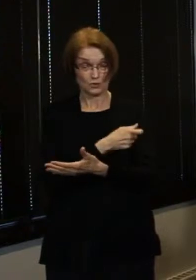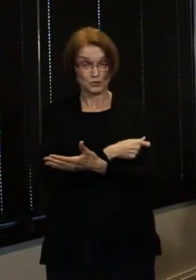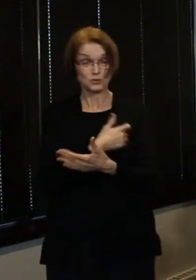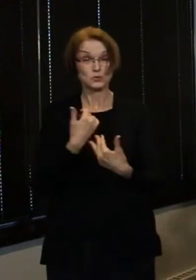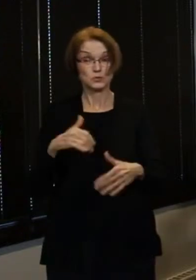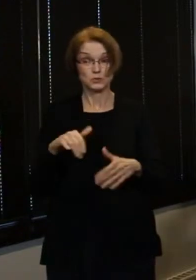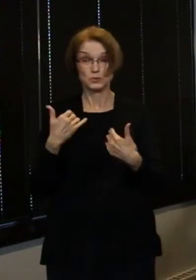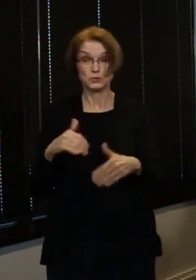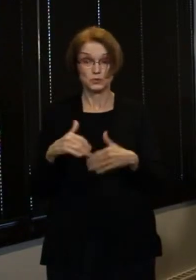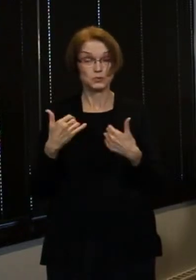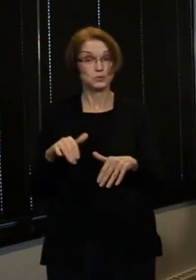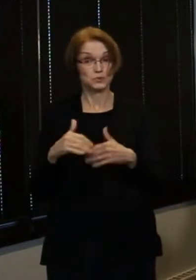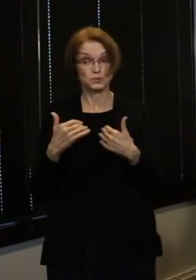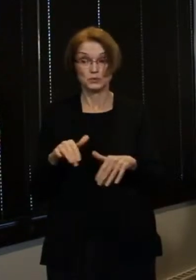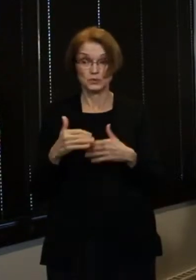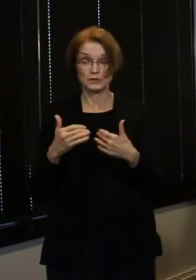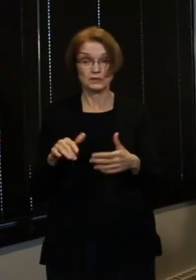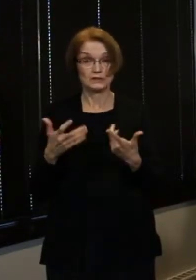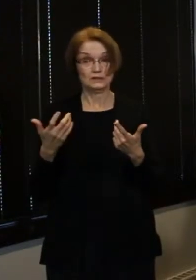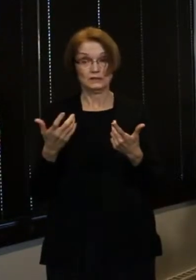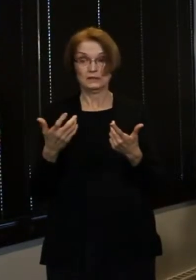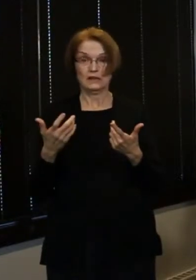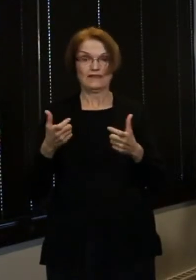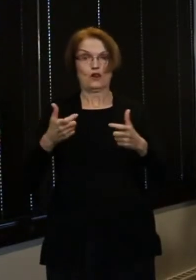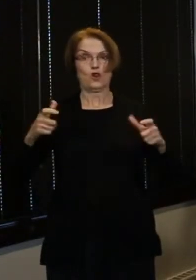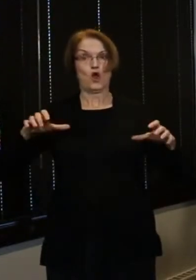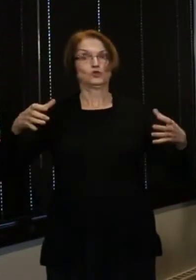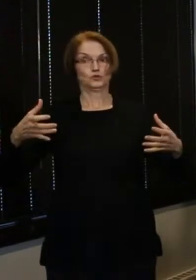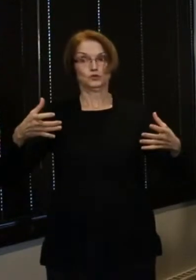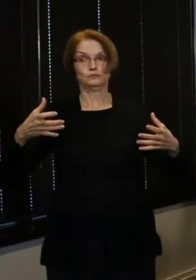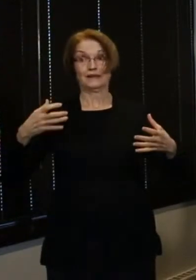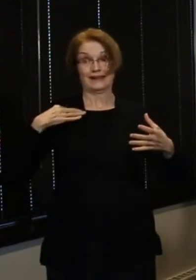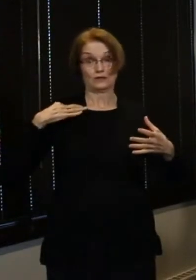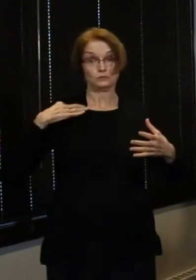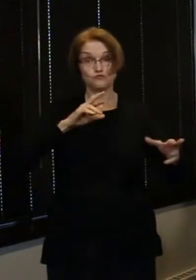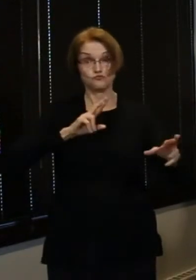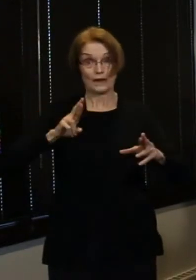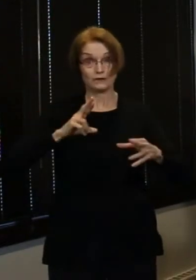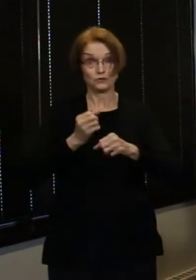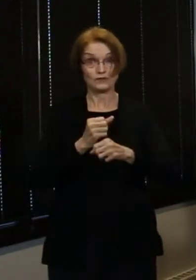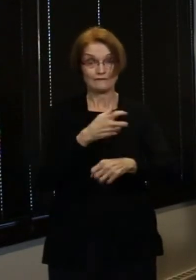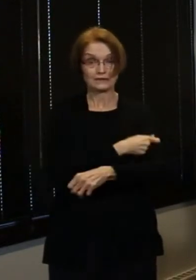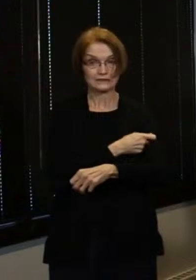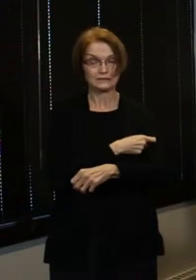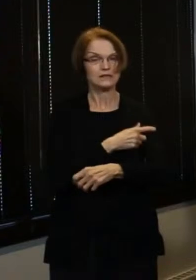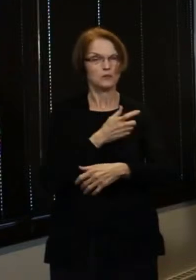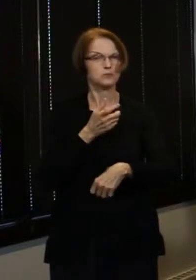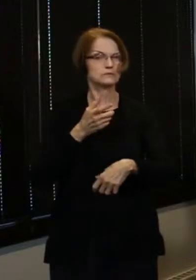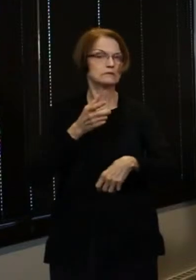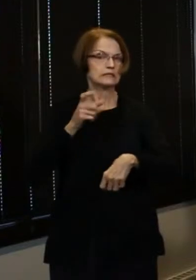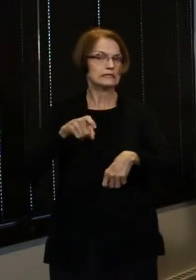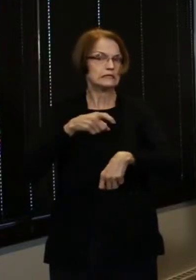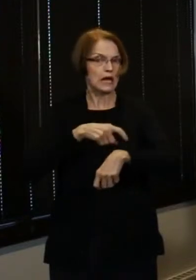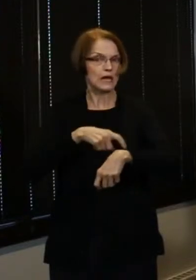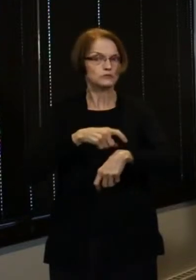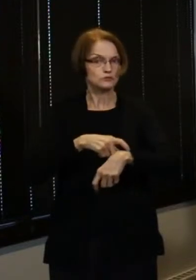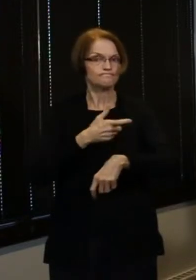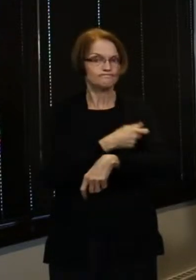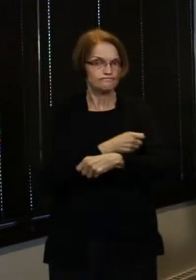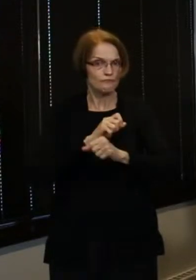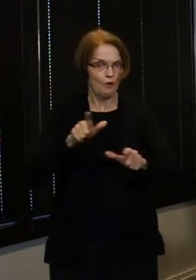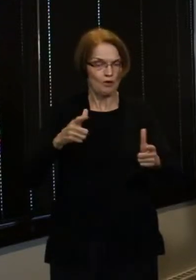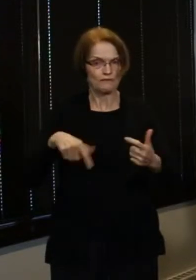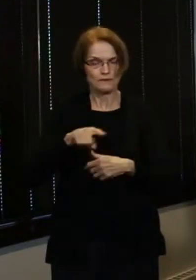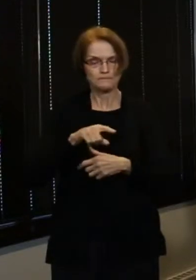work through this very large eligible population. So moving on to what we had mentioned in